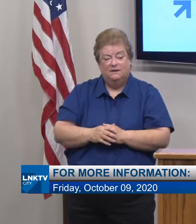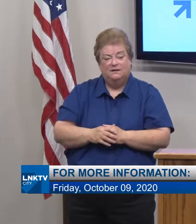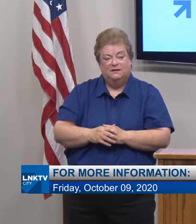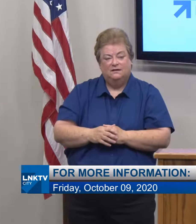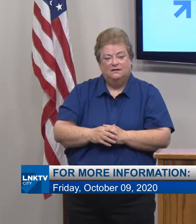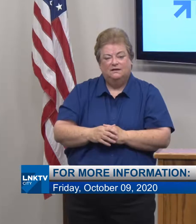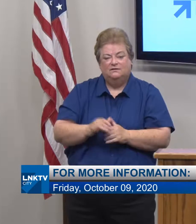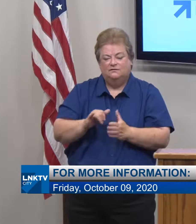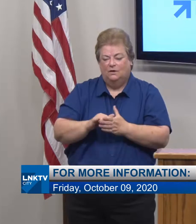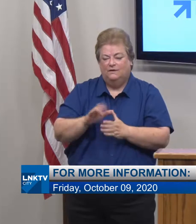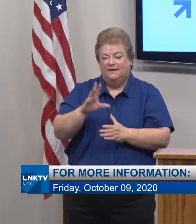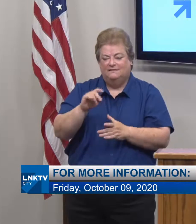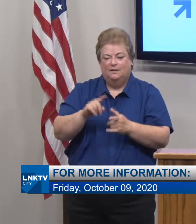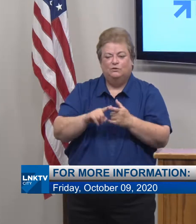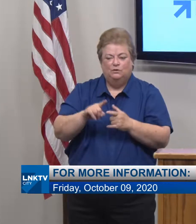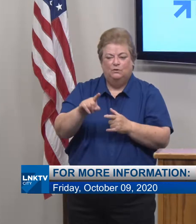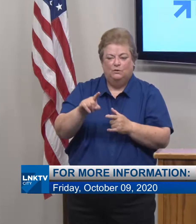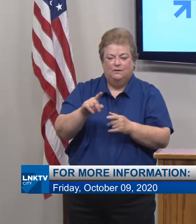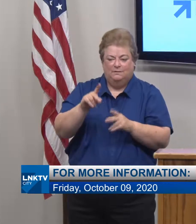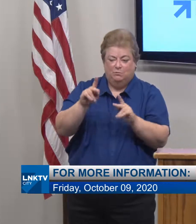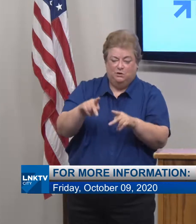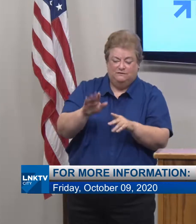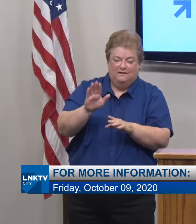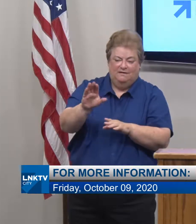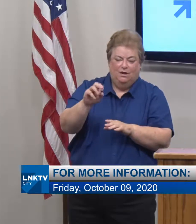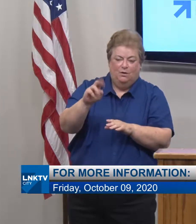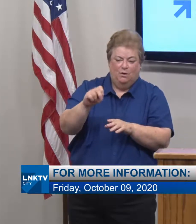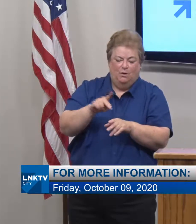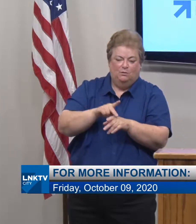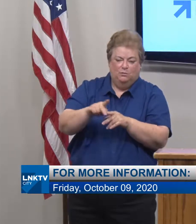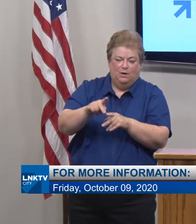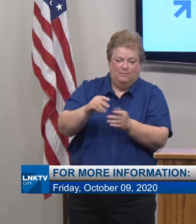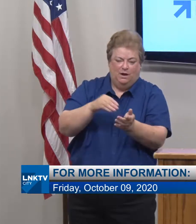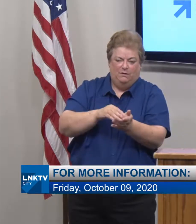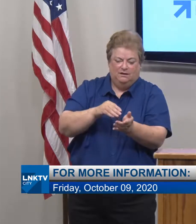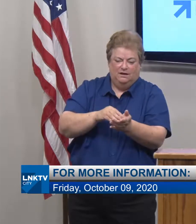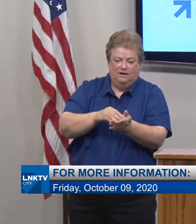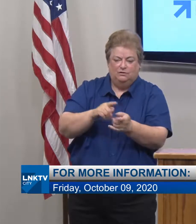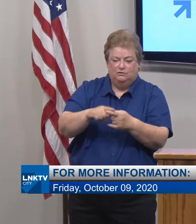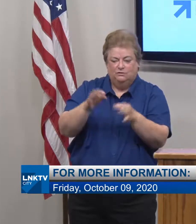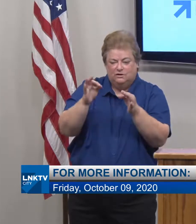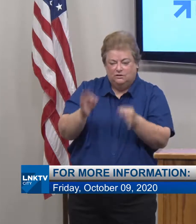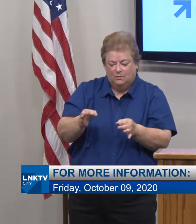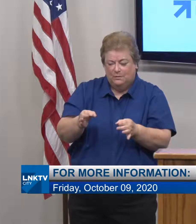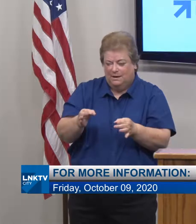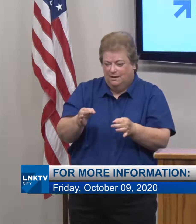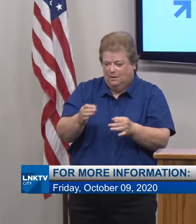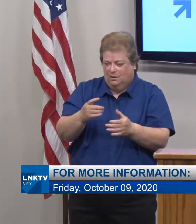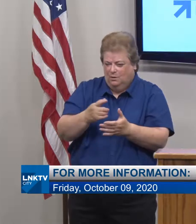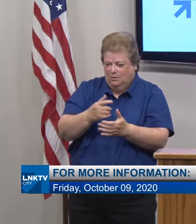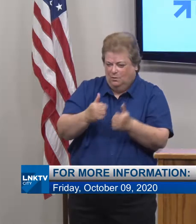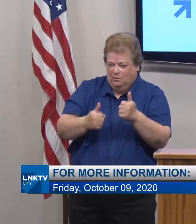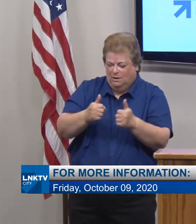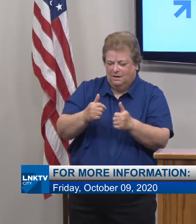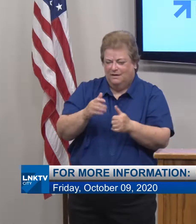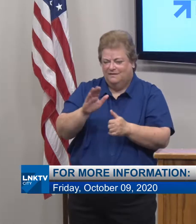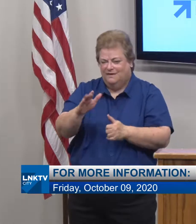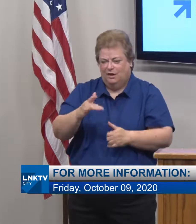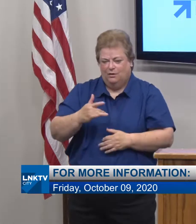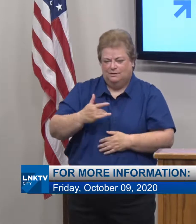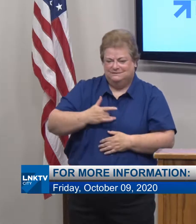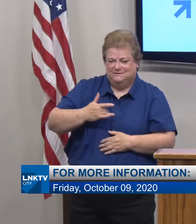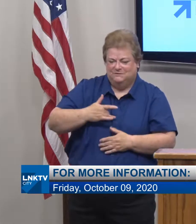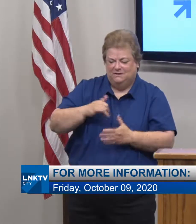the person's primary care provider to base what needs to be done on the symptoms that individuals are